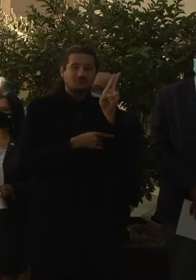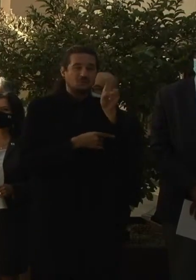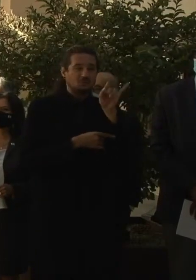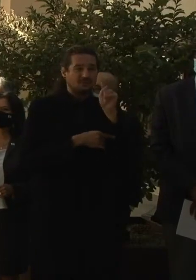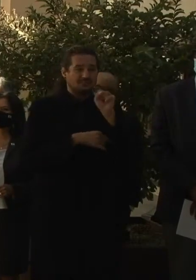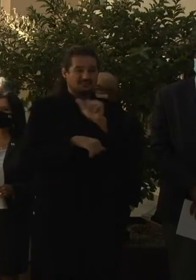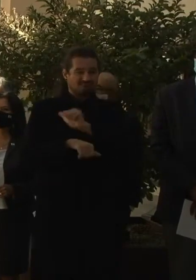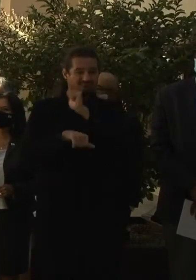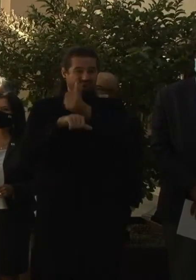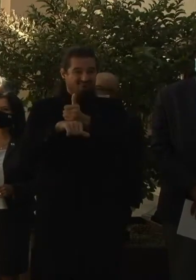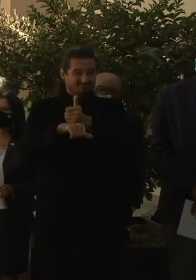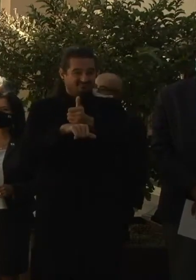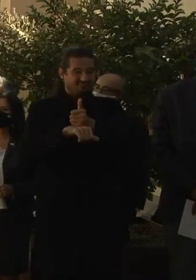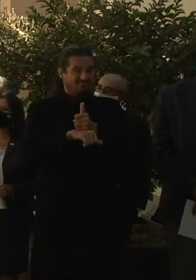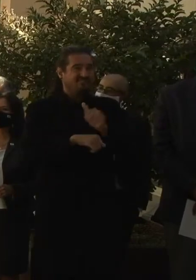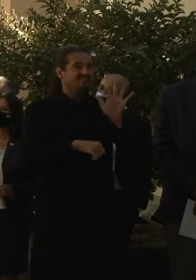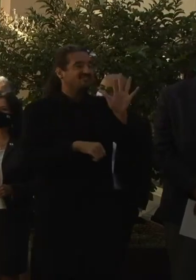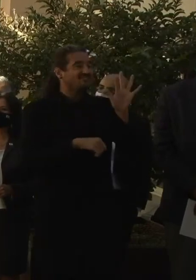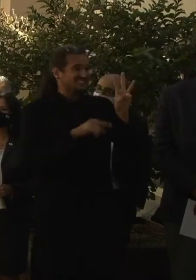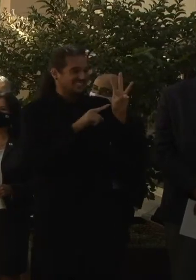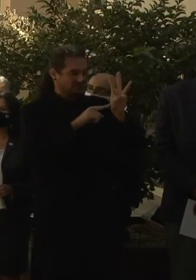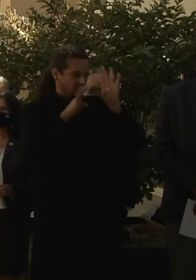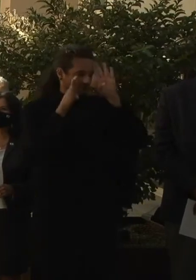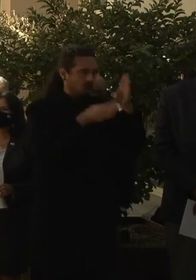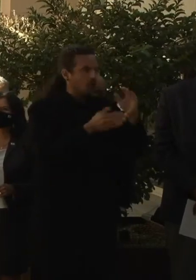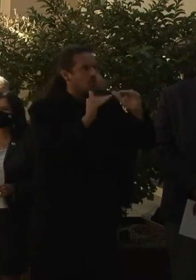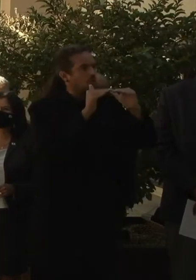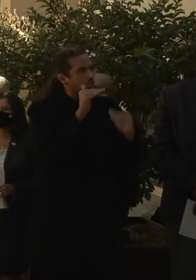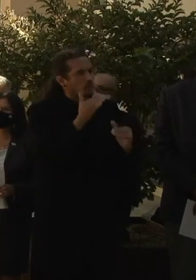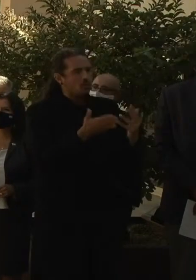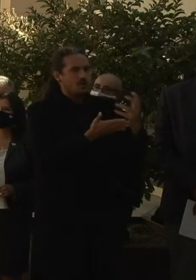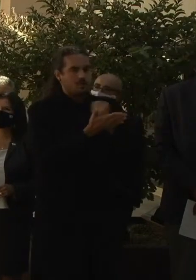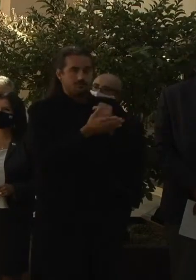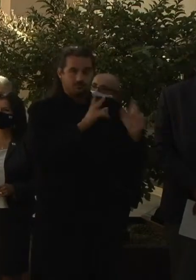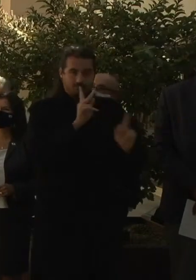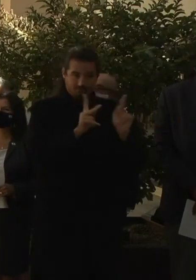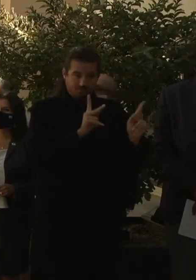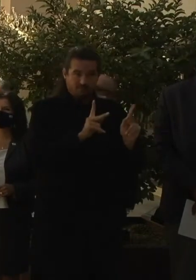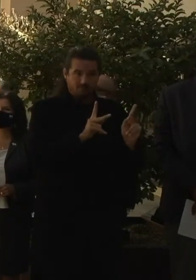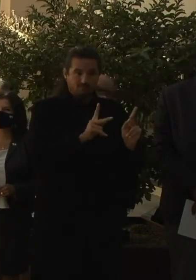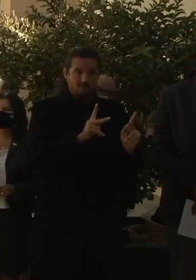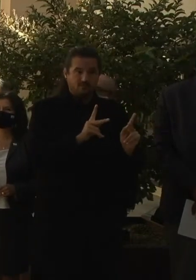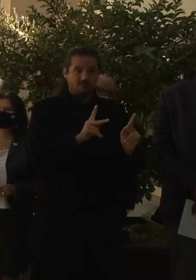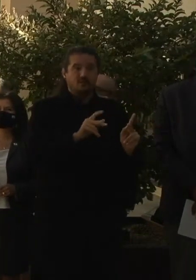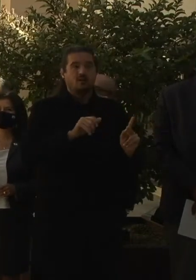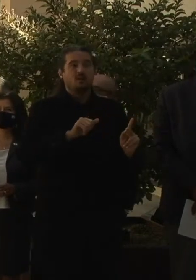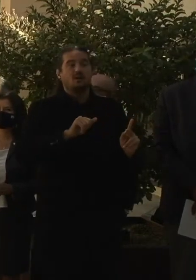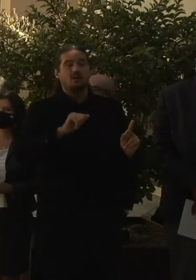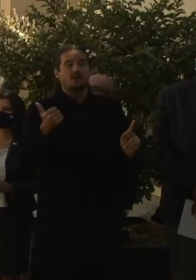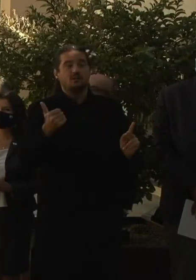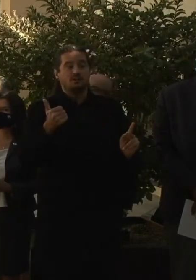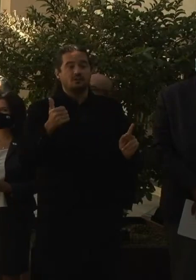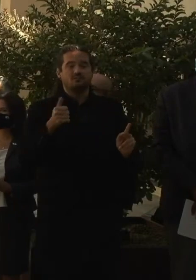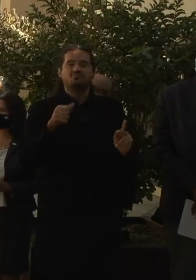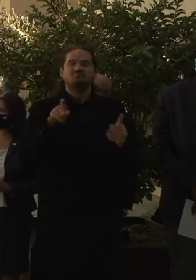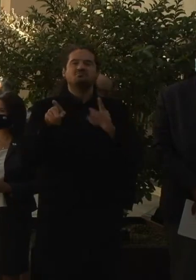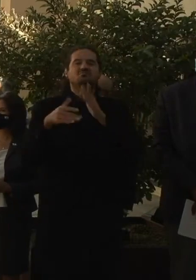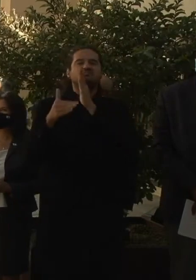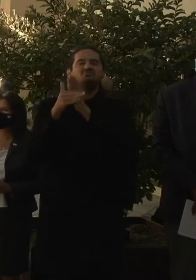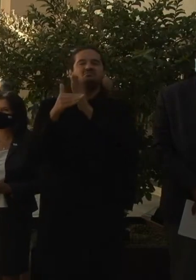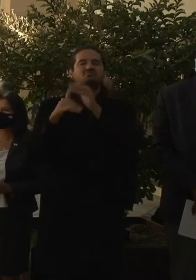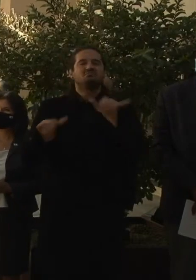area minimum income, but the other half are for people at market rate. I don't want to see people